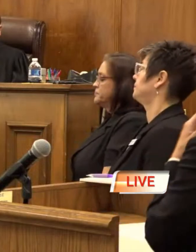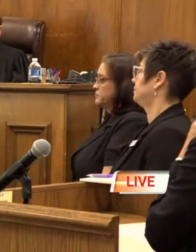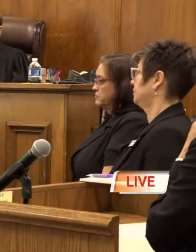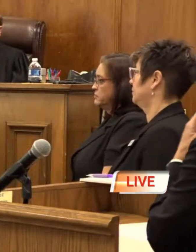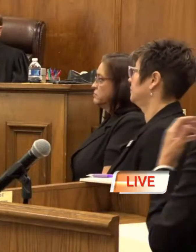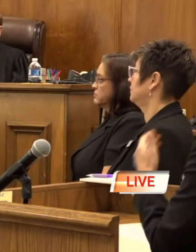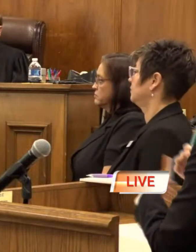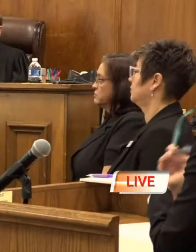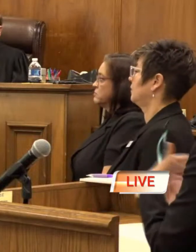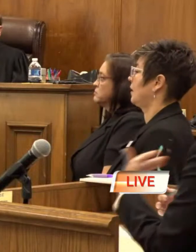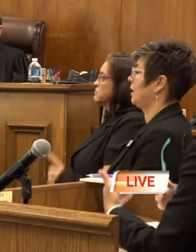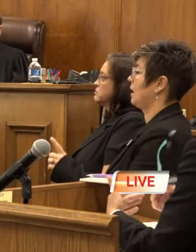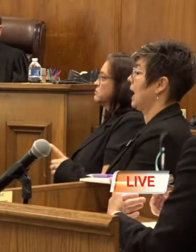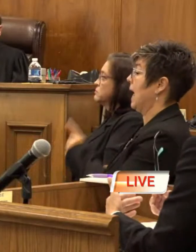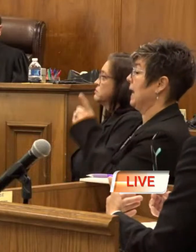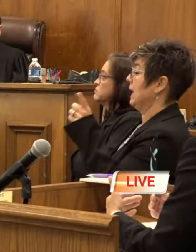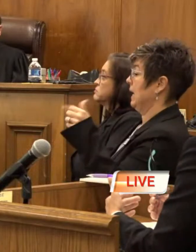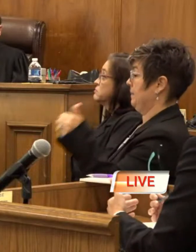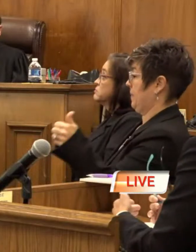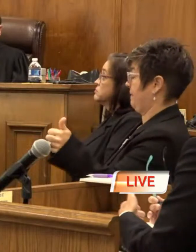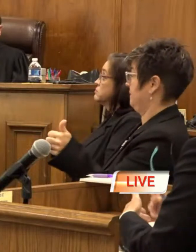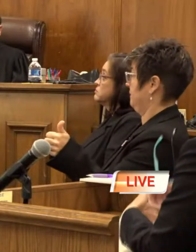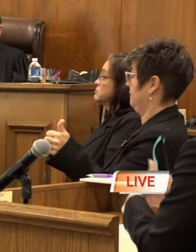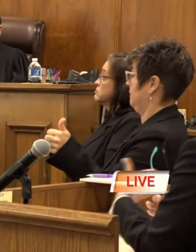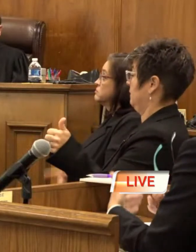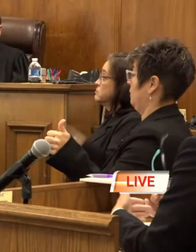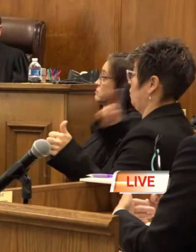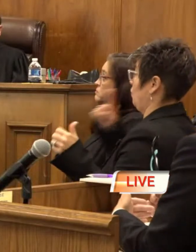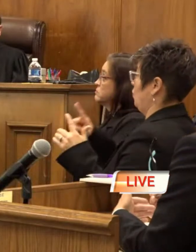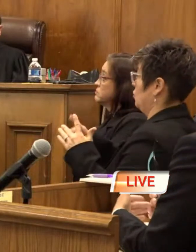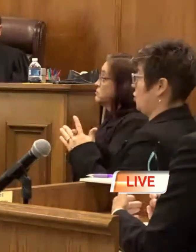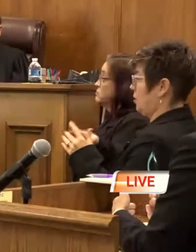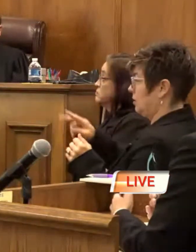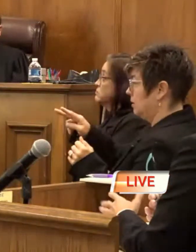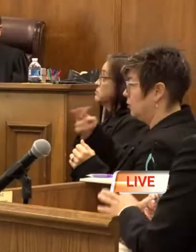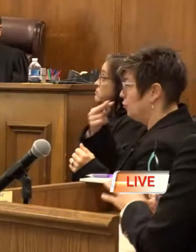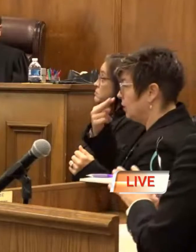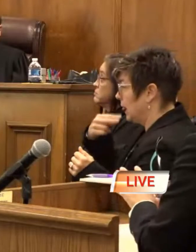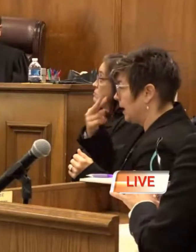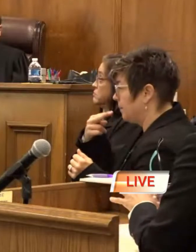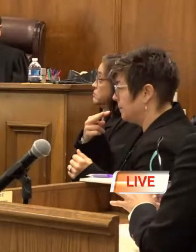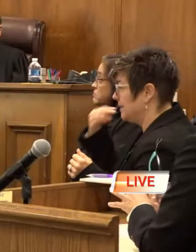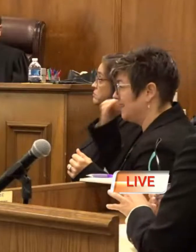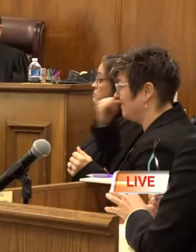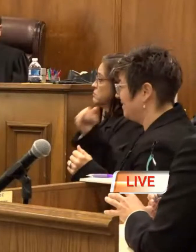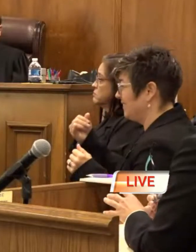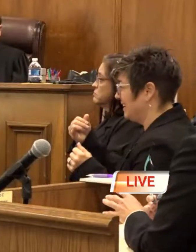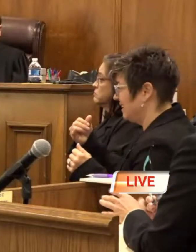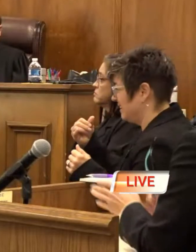Correct. And he will start by reading lips, but if things deteriorate, then he will